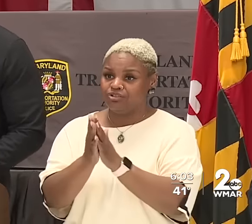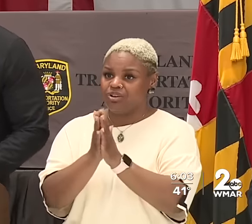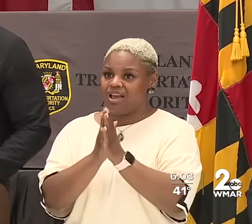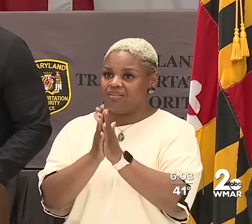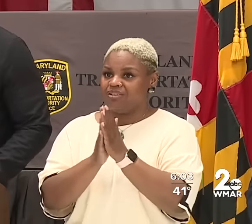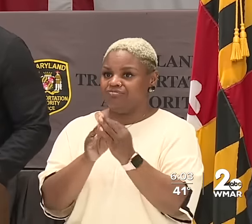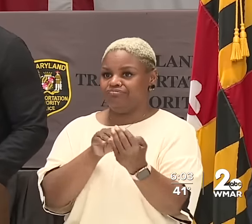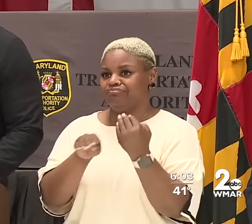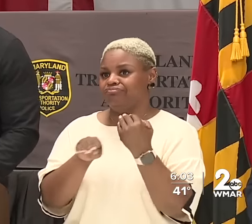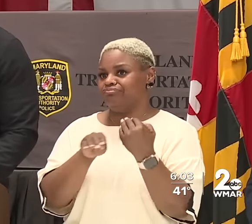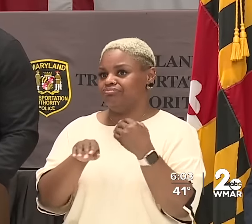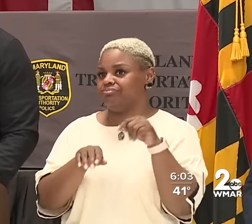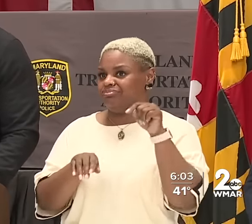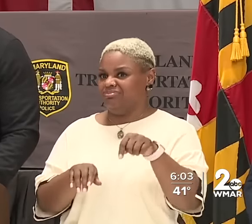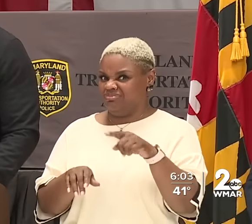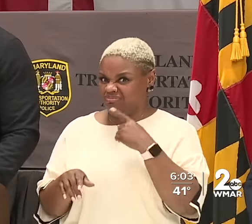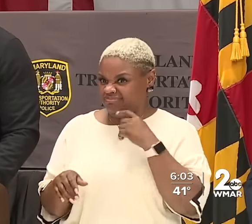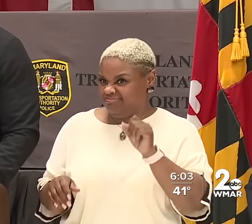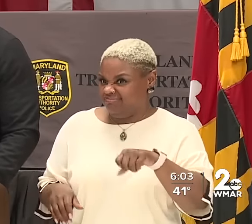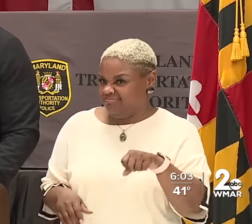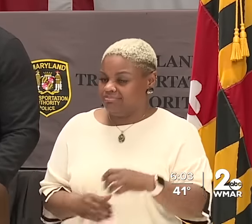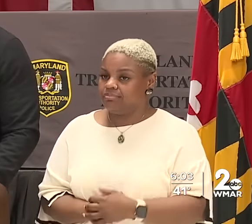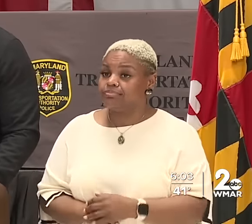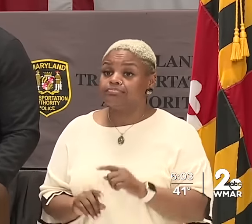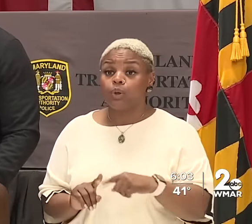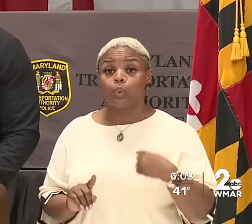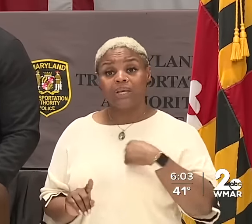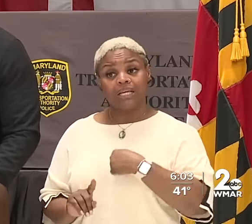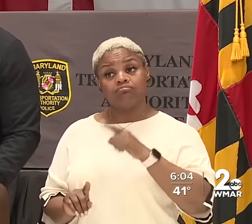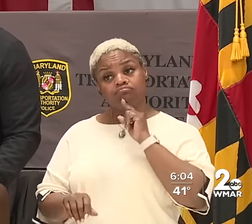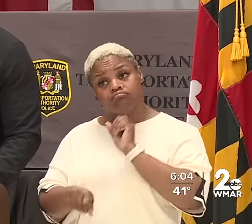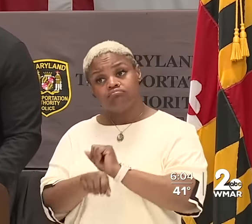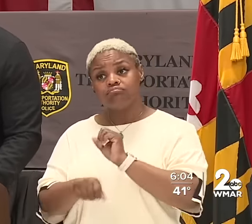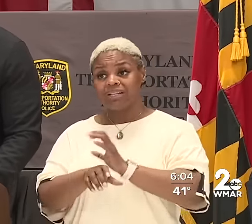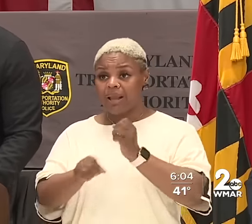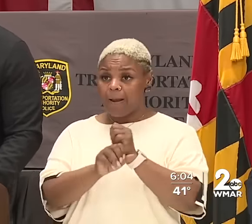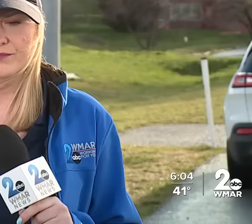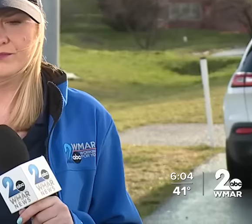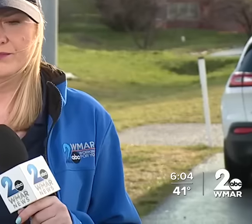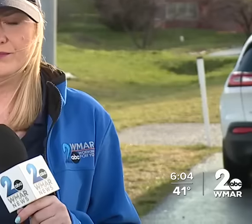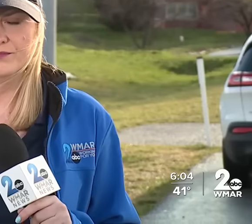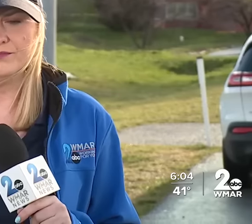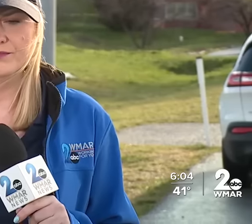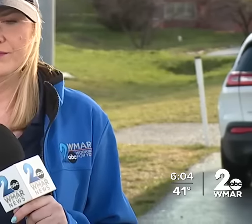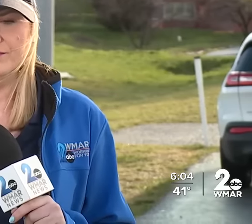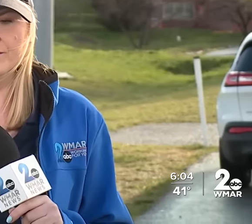but we will get it back up to full capacity.